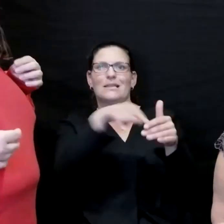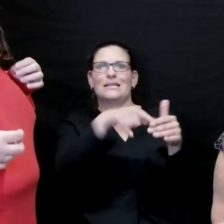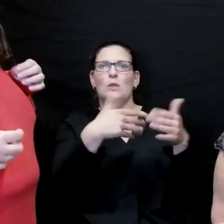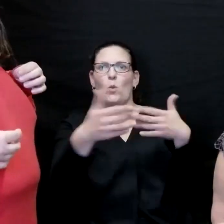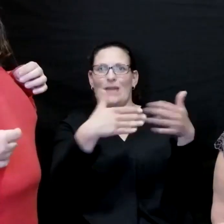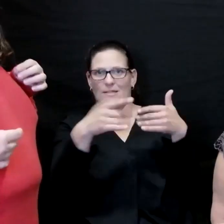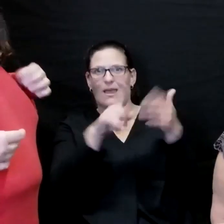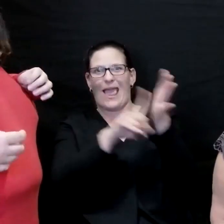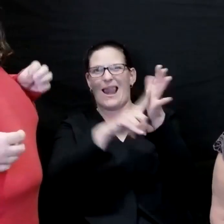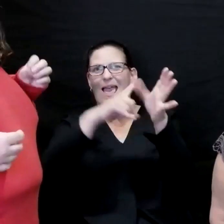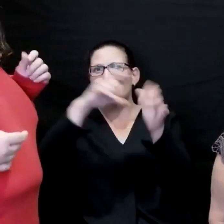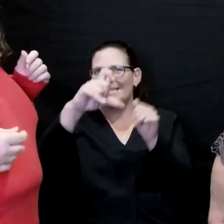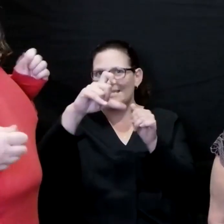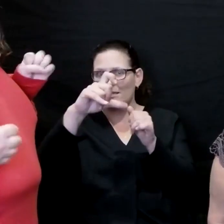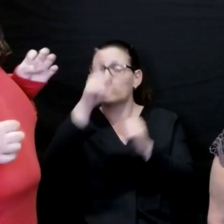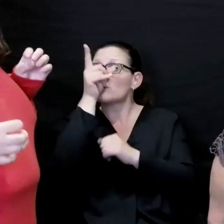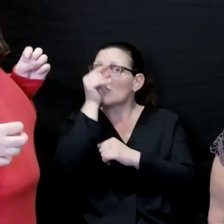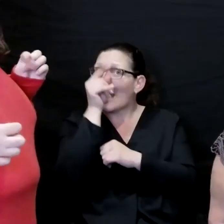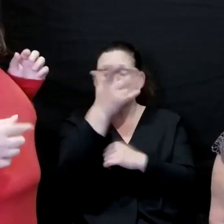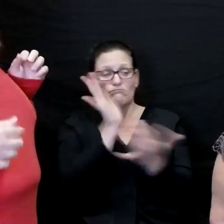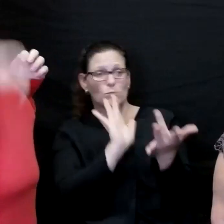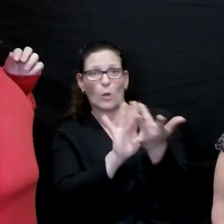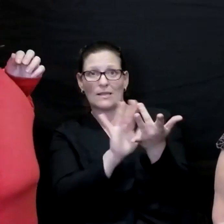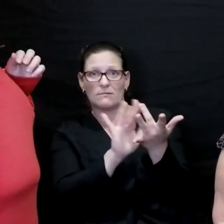correct. get in touch with them,